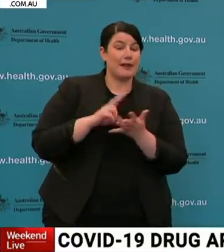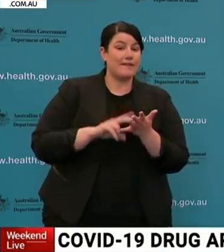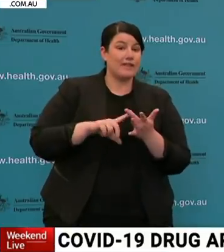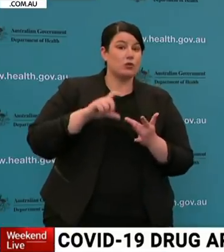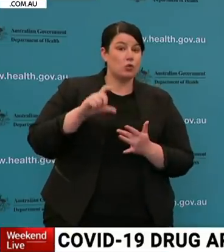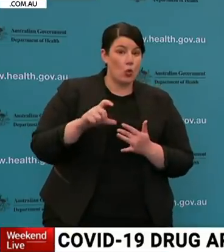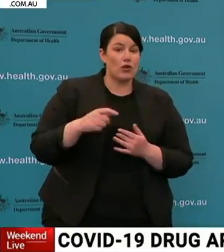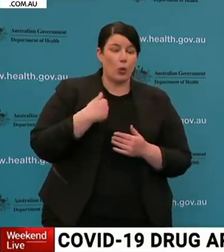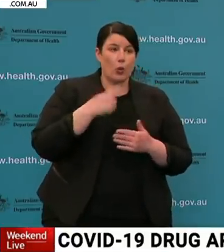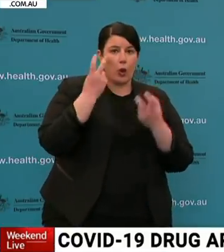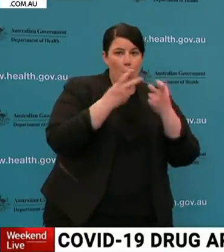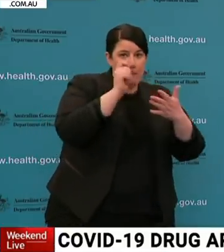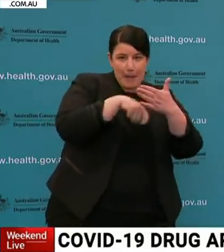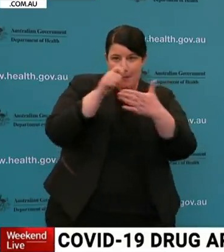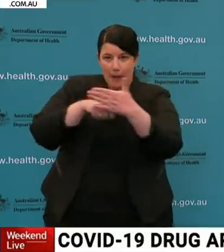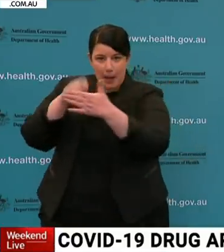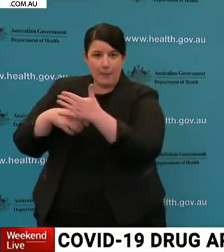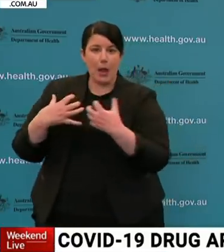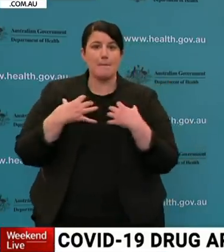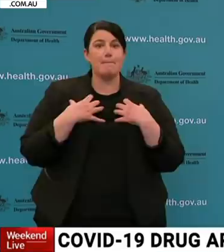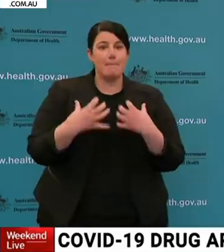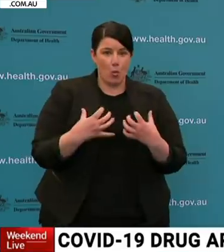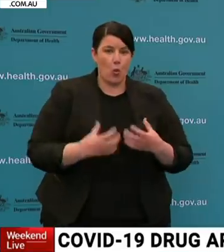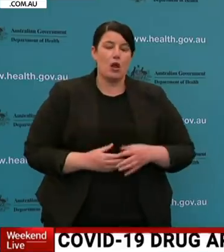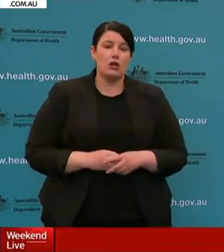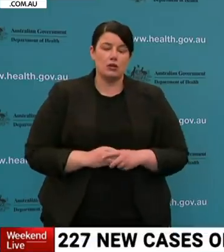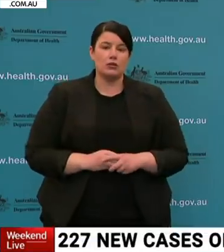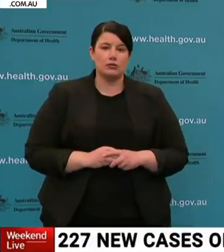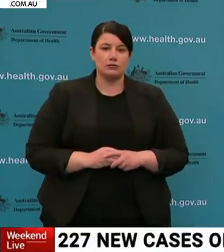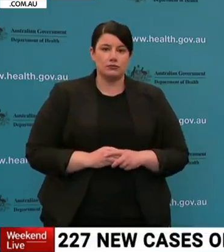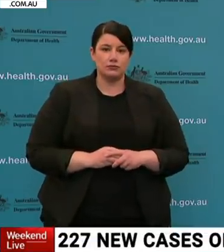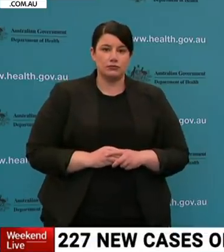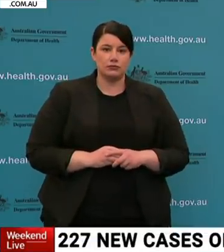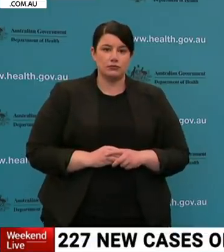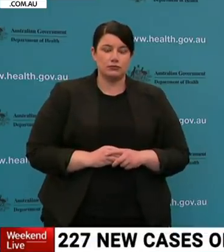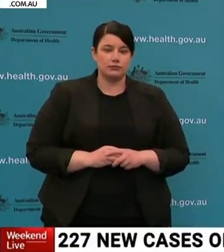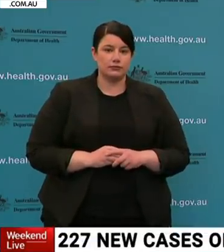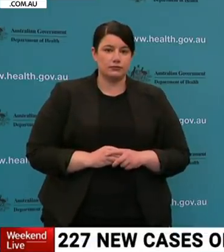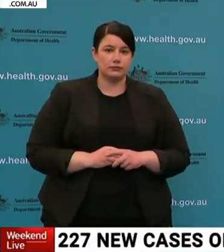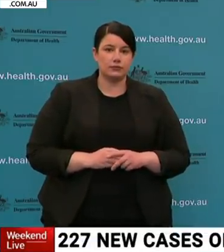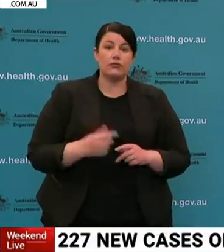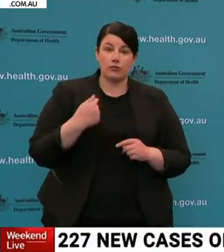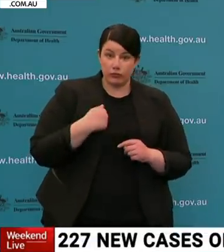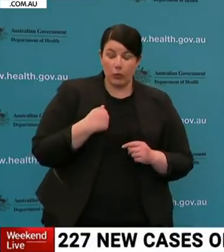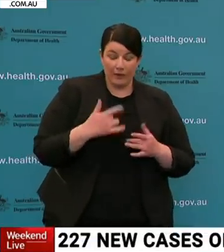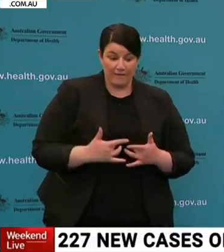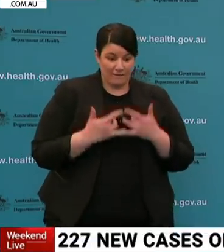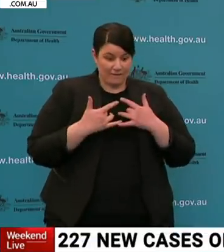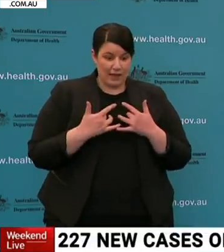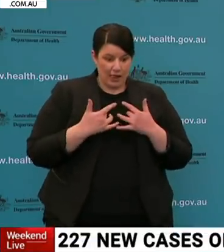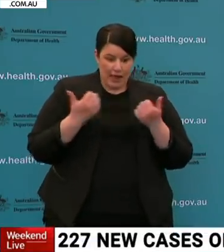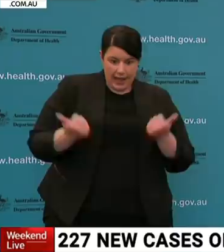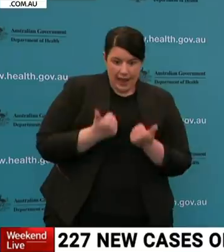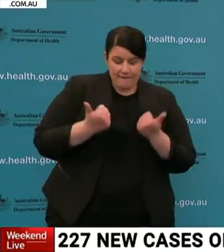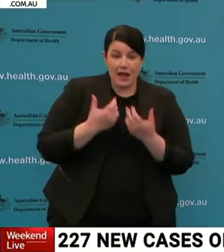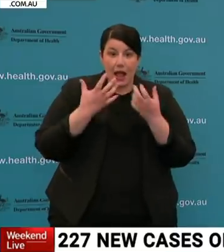seek to procure more Remdesivir from Gilead, and whilst we have comfort in those supply lines, I